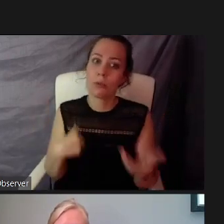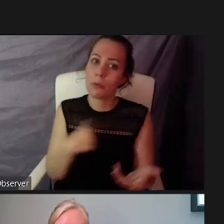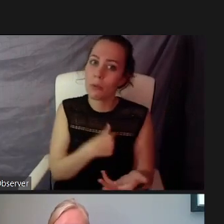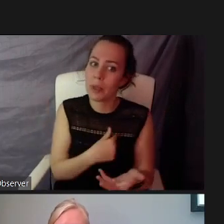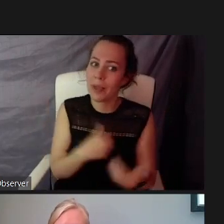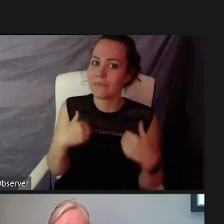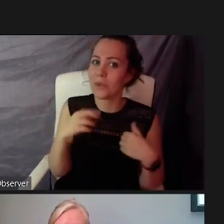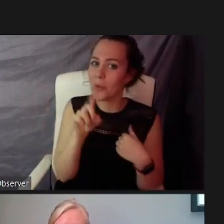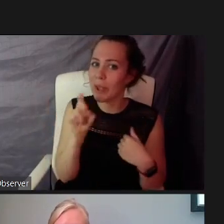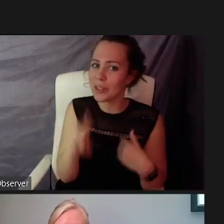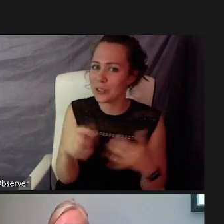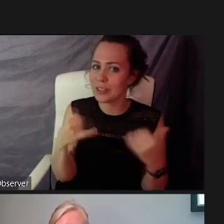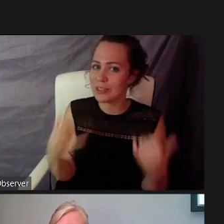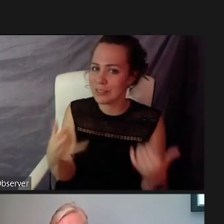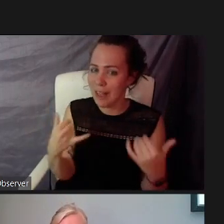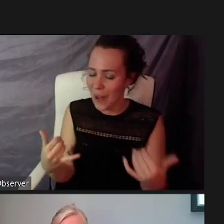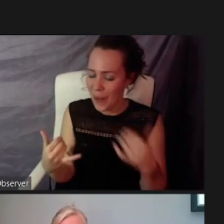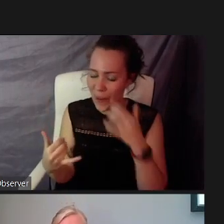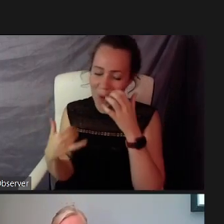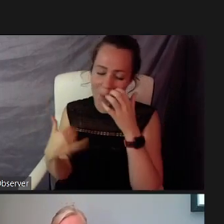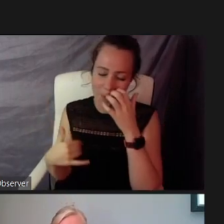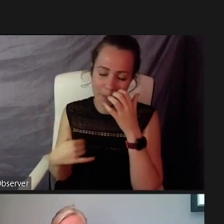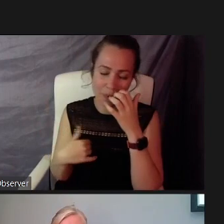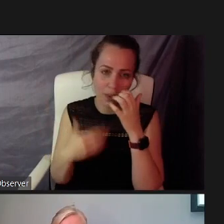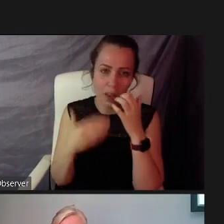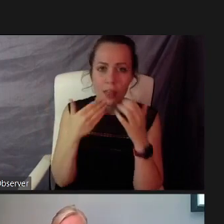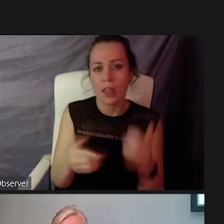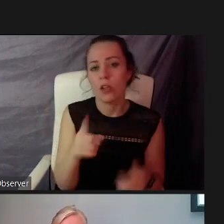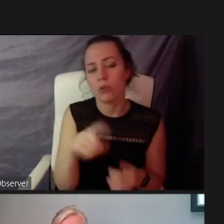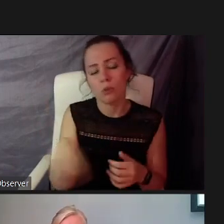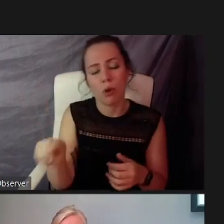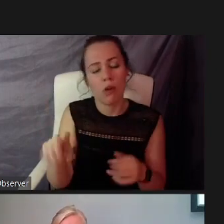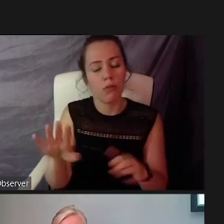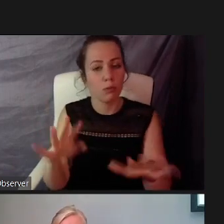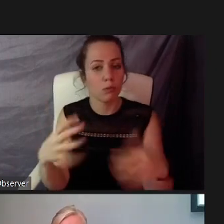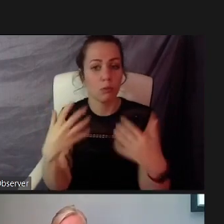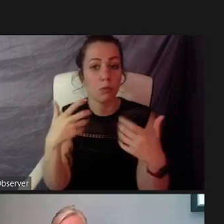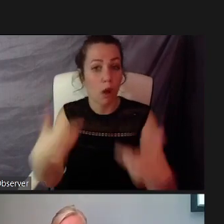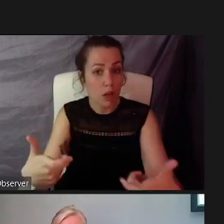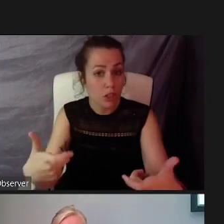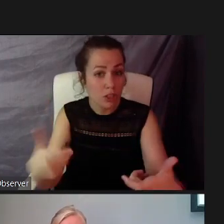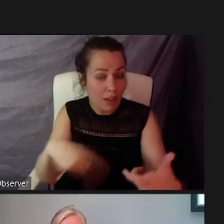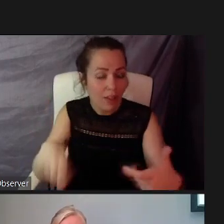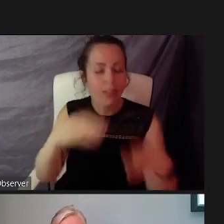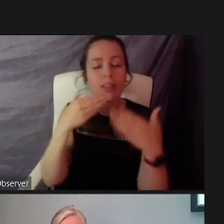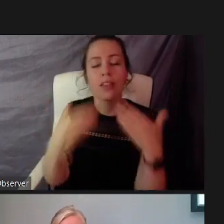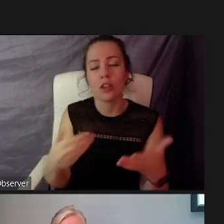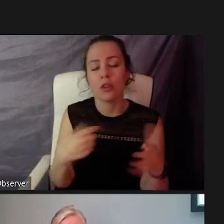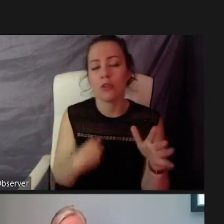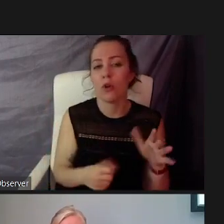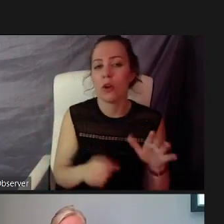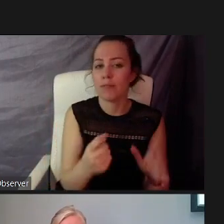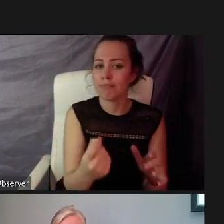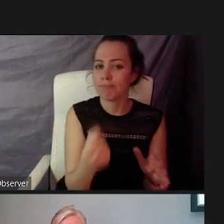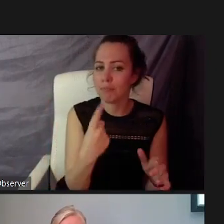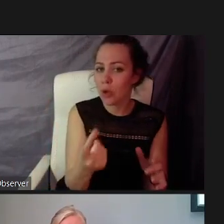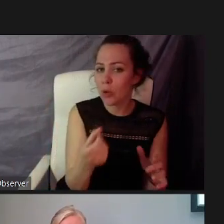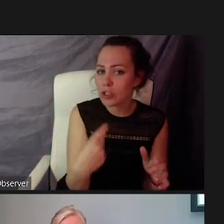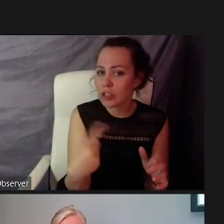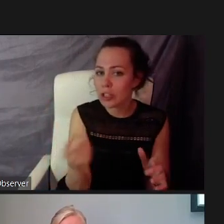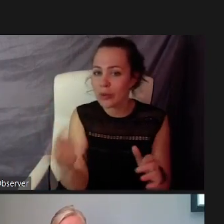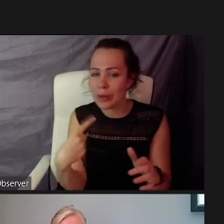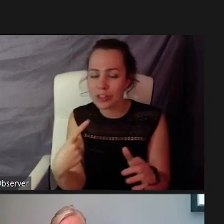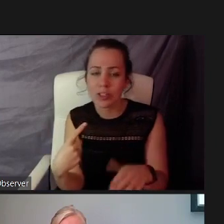from the audience. Thank you for sending your questions. And I will be checking my phone every now and then, and apologize for